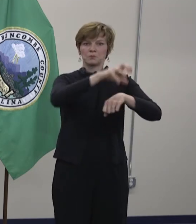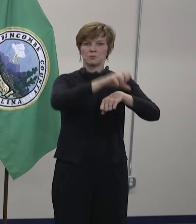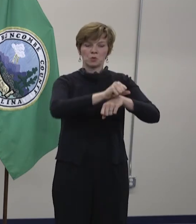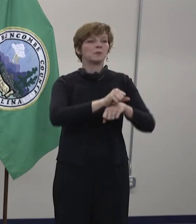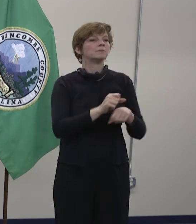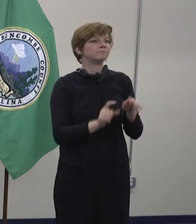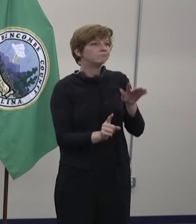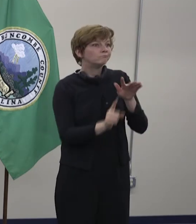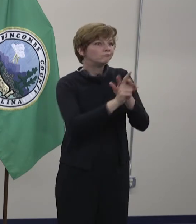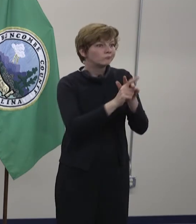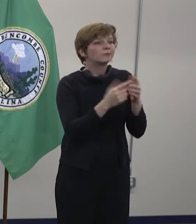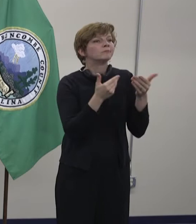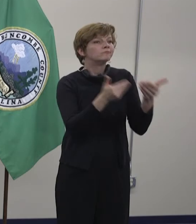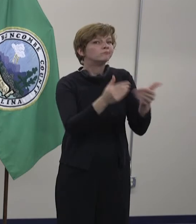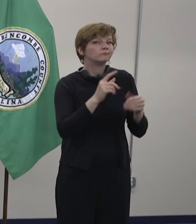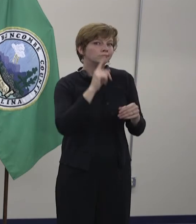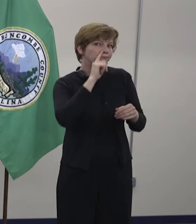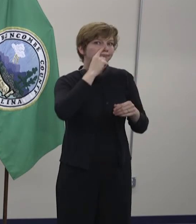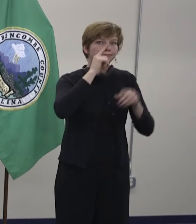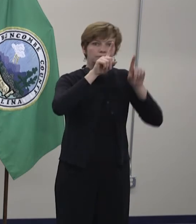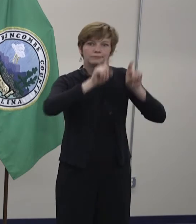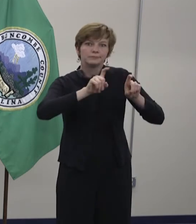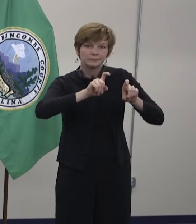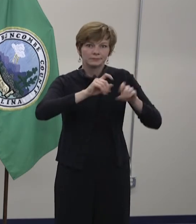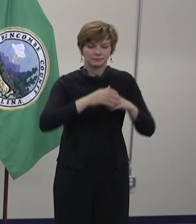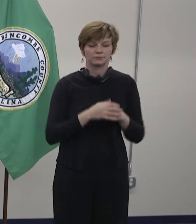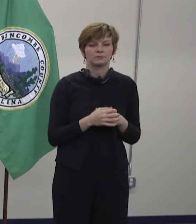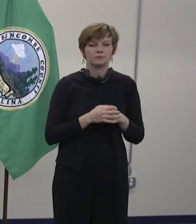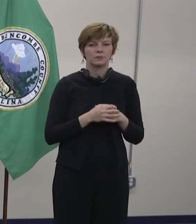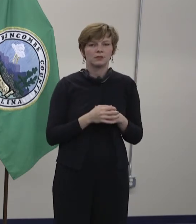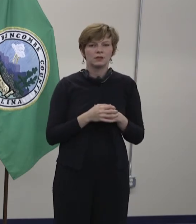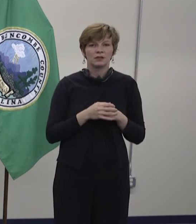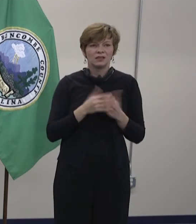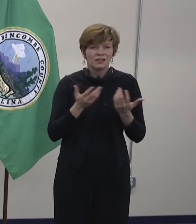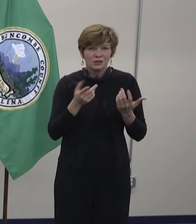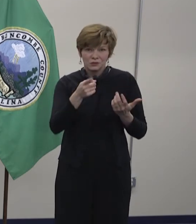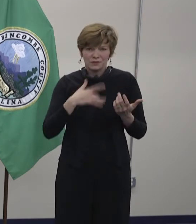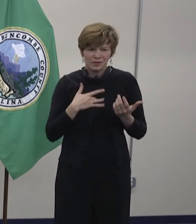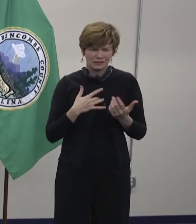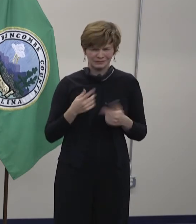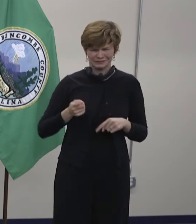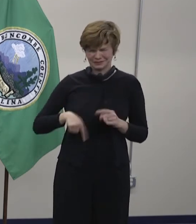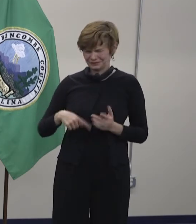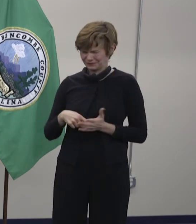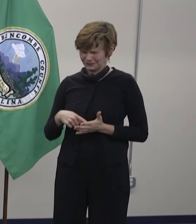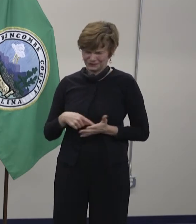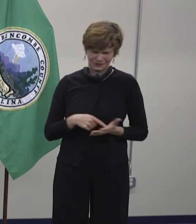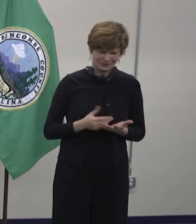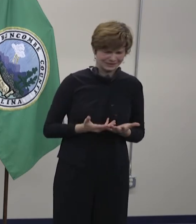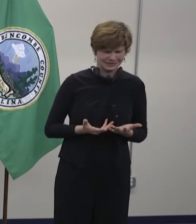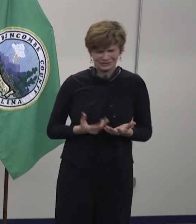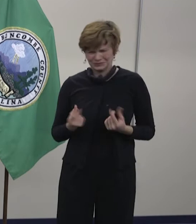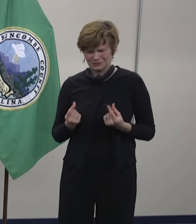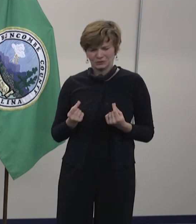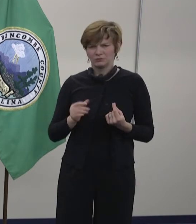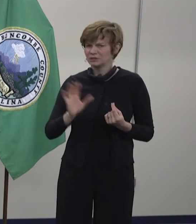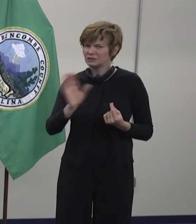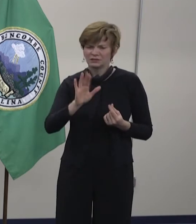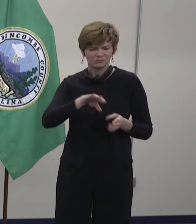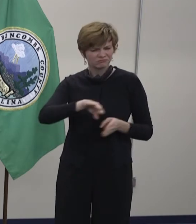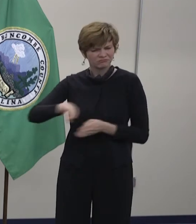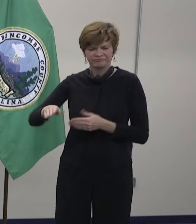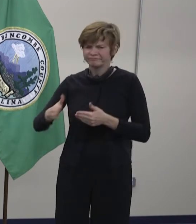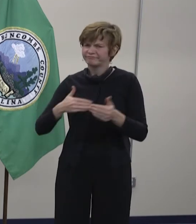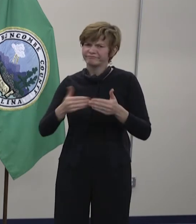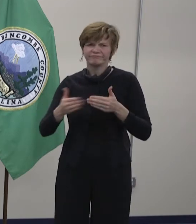tested. Remember, cost is not a barrier to testing at our community testing sites.